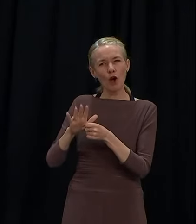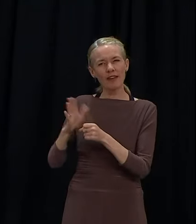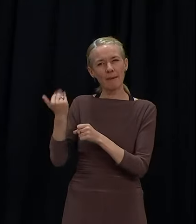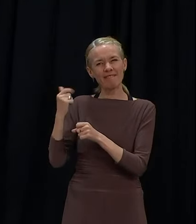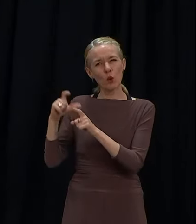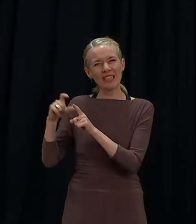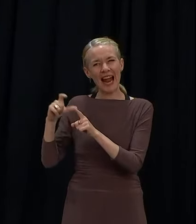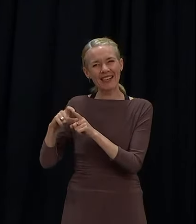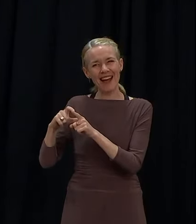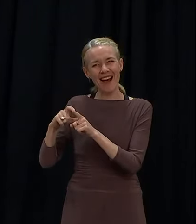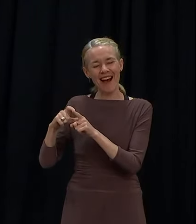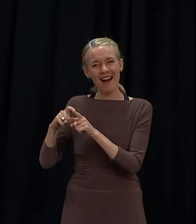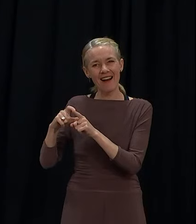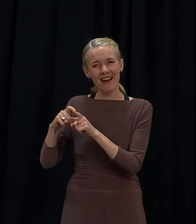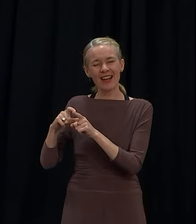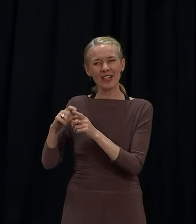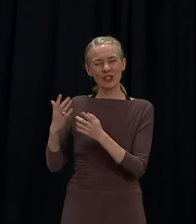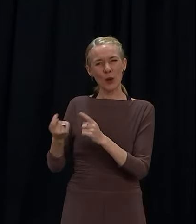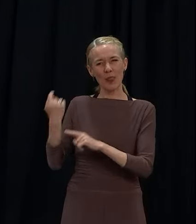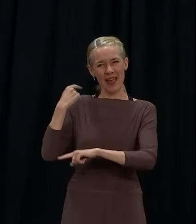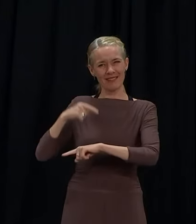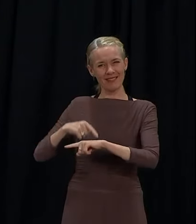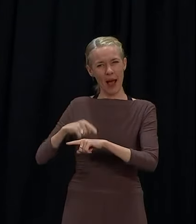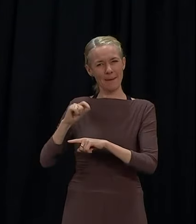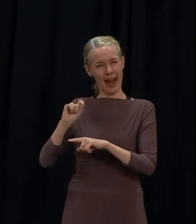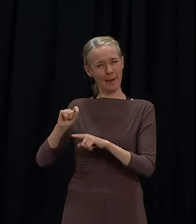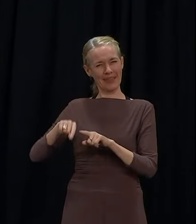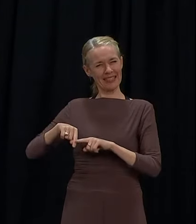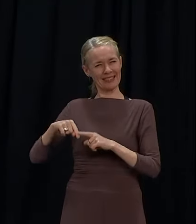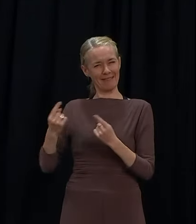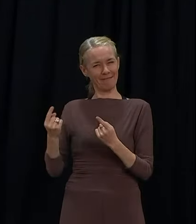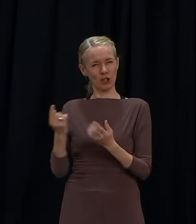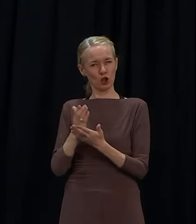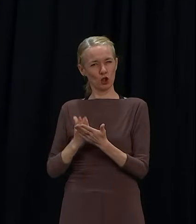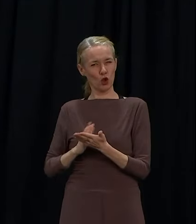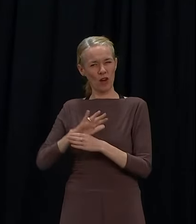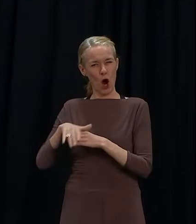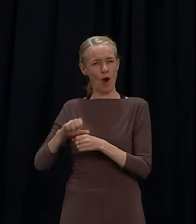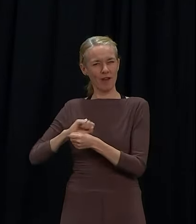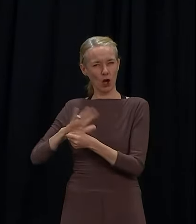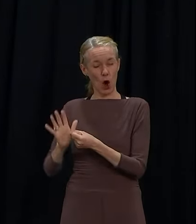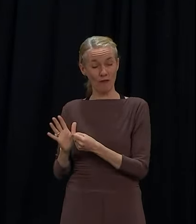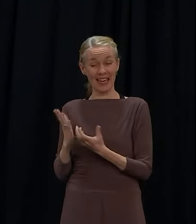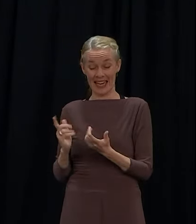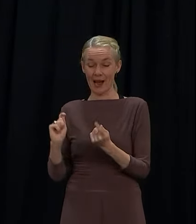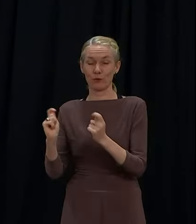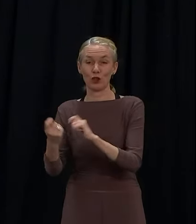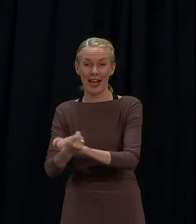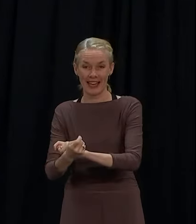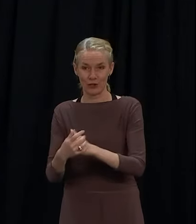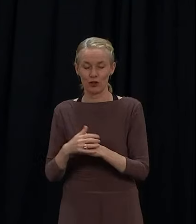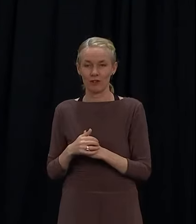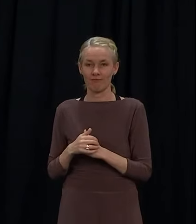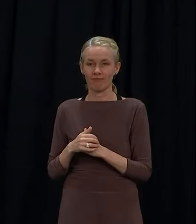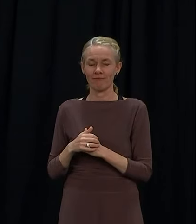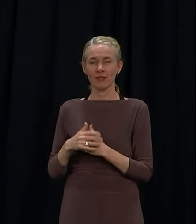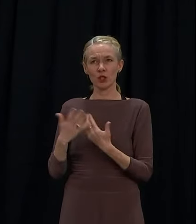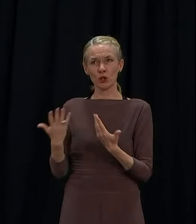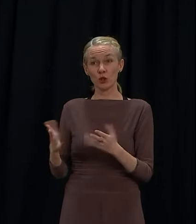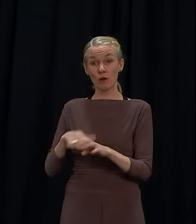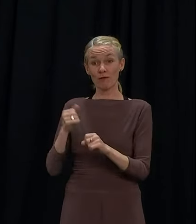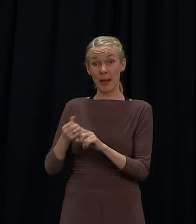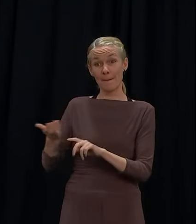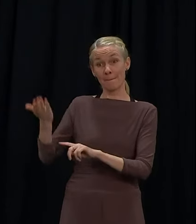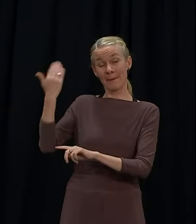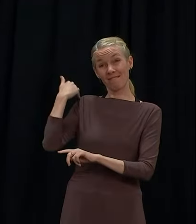was exposed to someone who had COVID, say they went to another event they were at, to the time that they might potentially infect others was somewhere in the